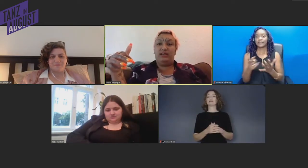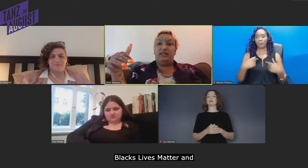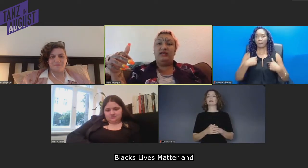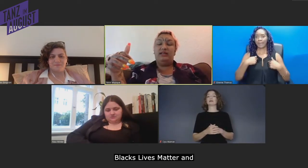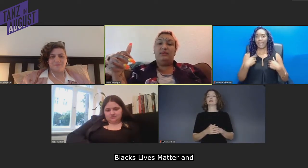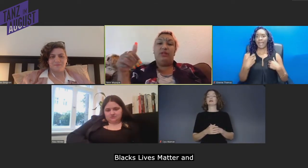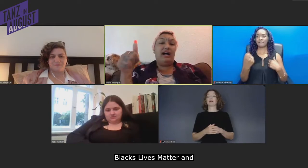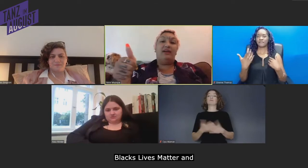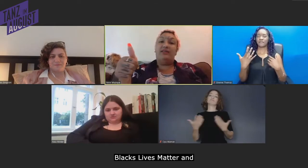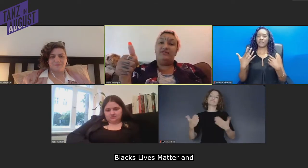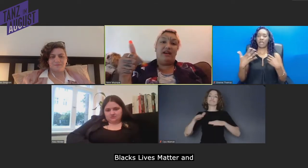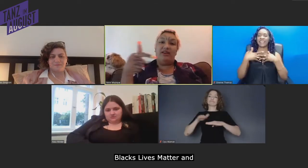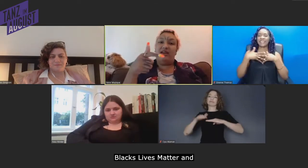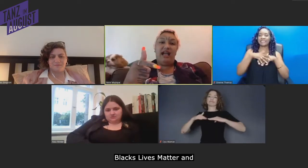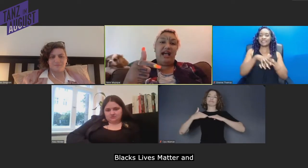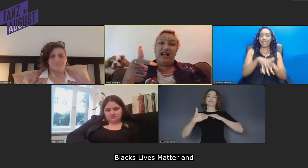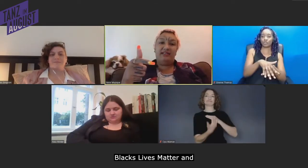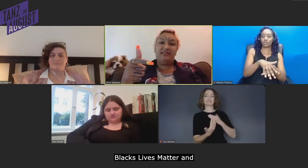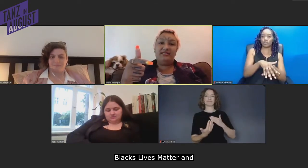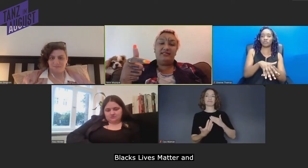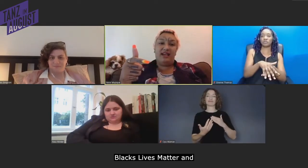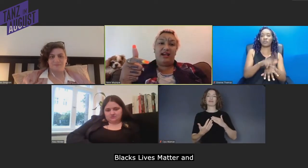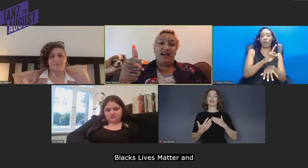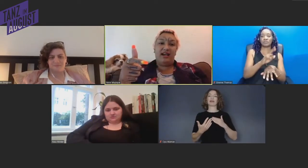between Black Lives Matter and